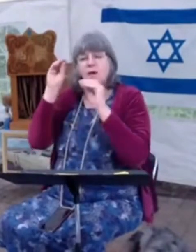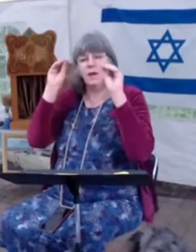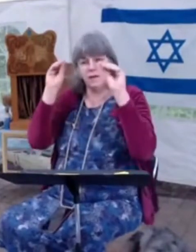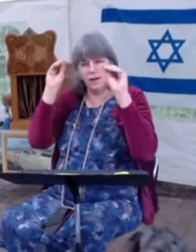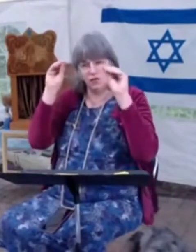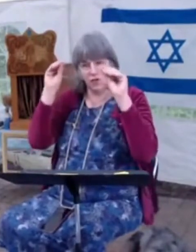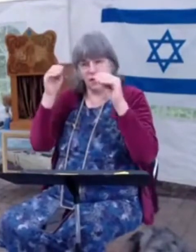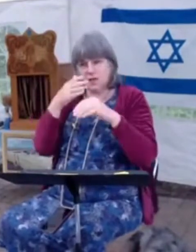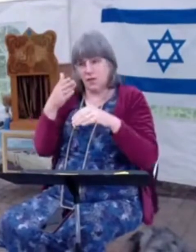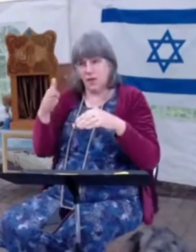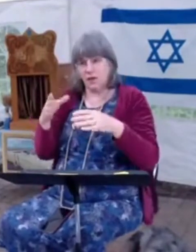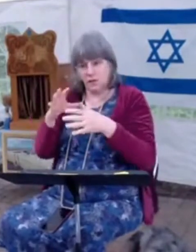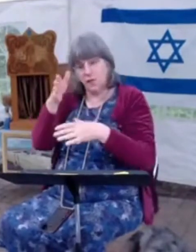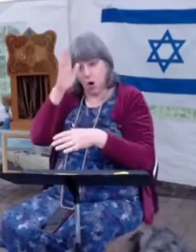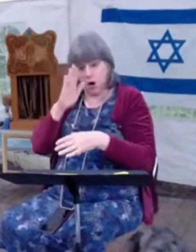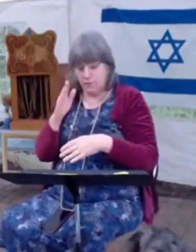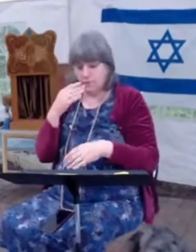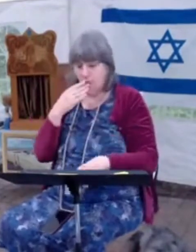now,